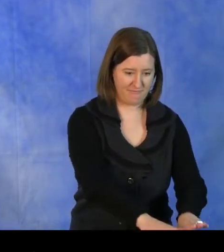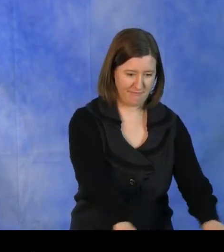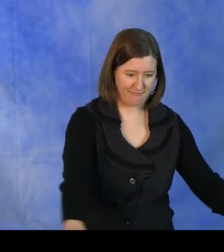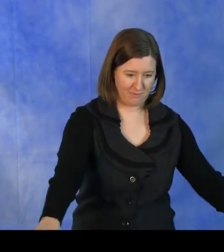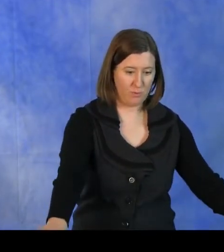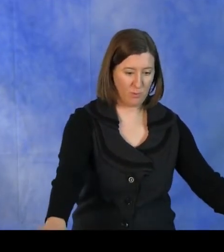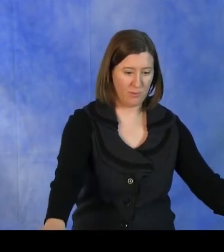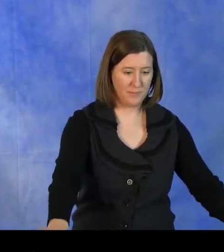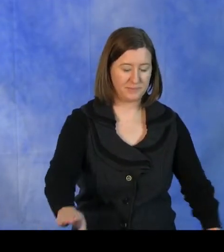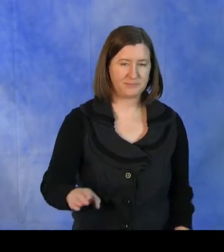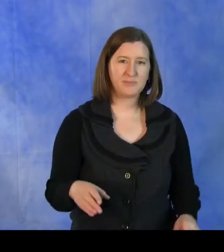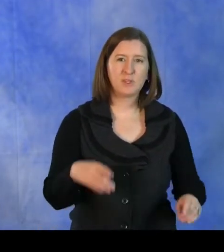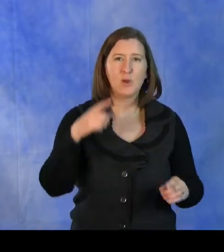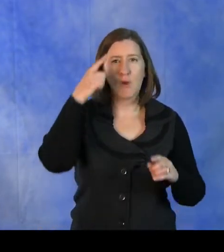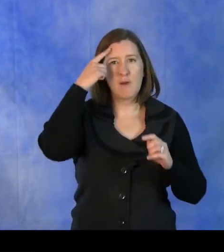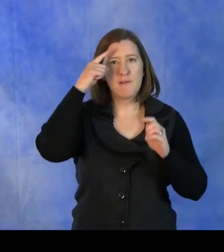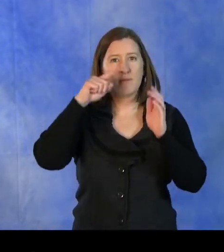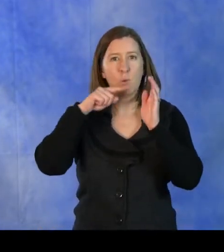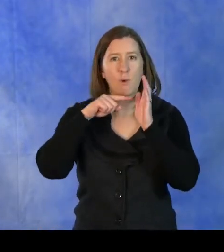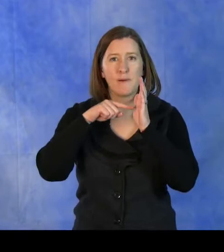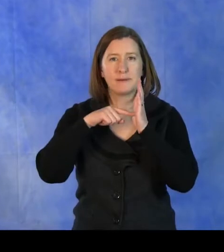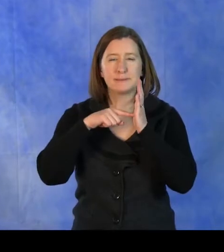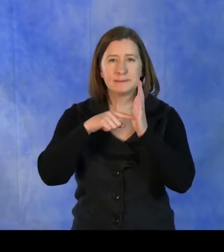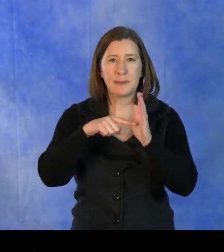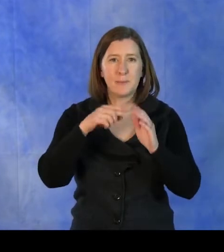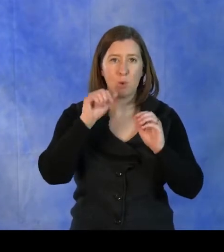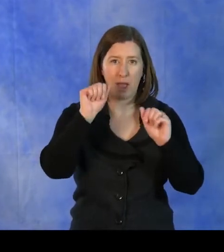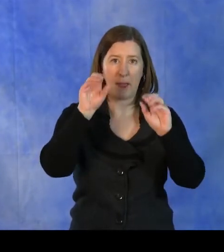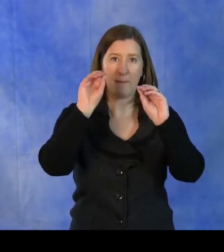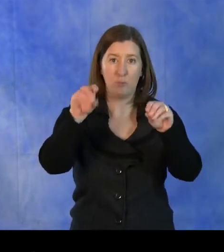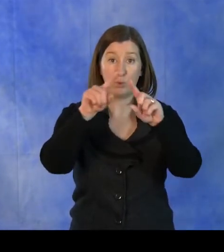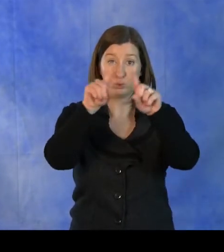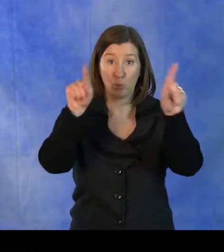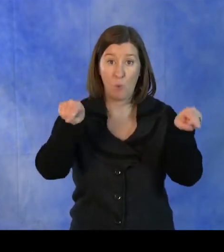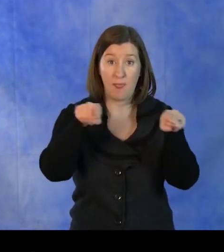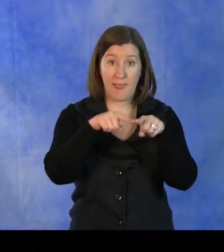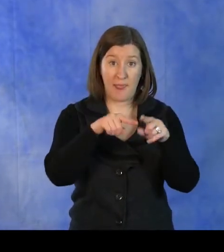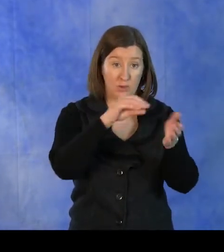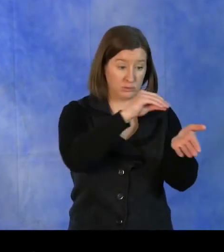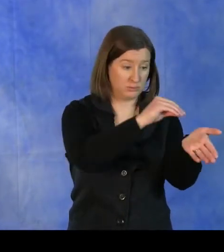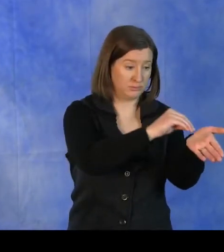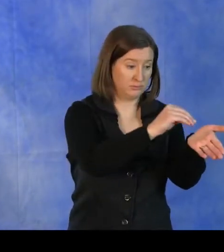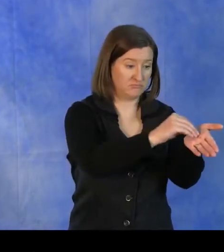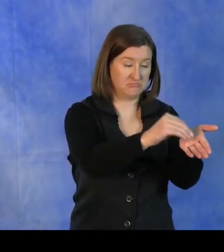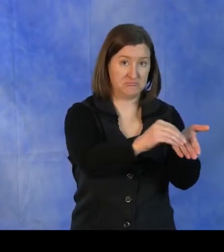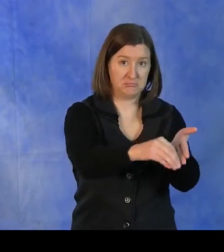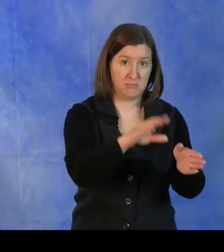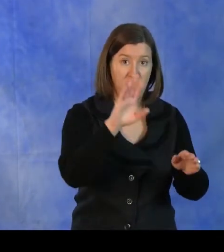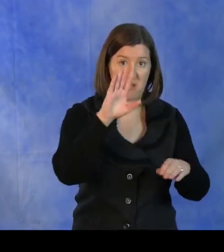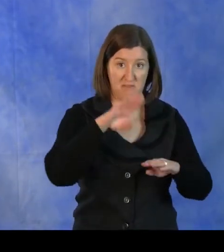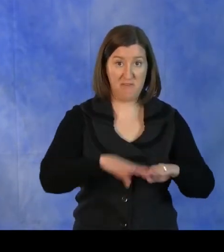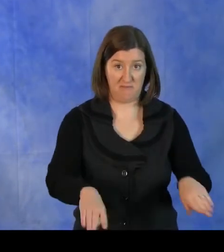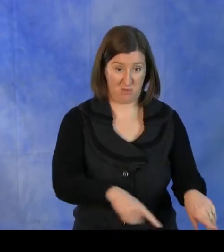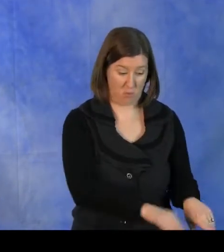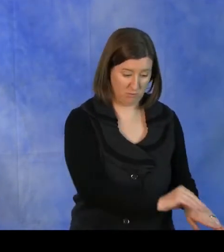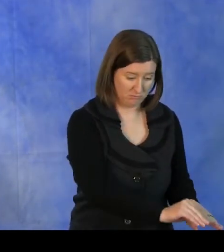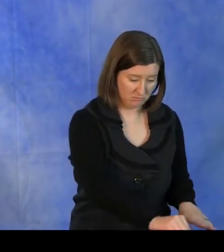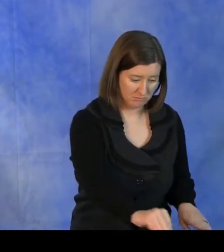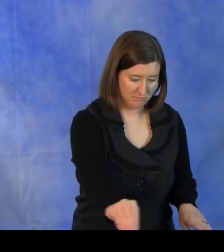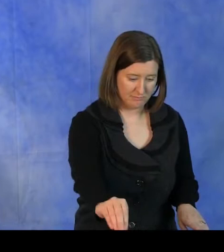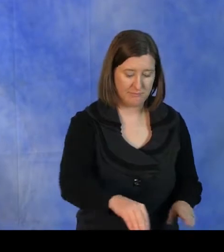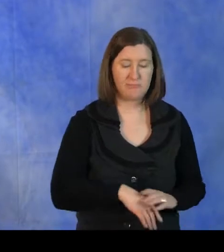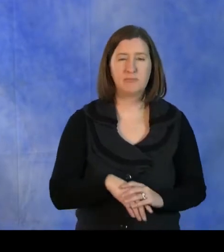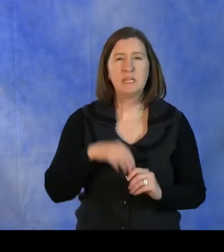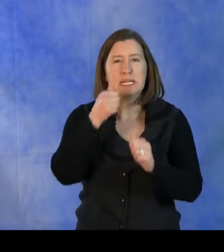use that on the floor. For example, you can put squares